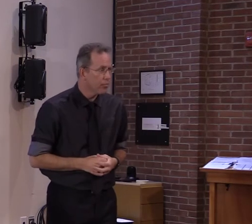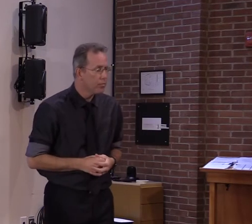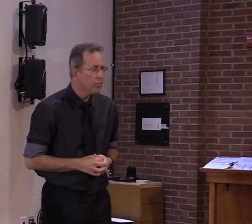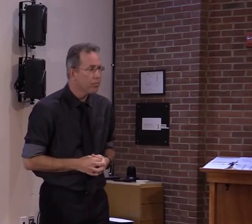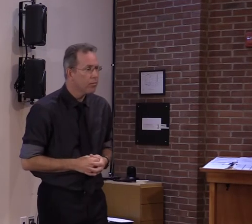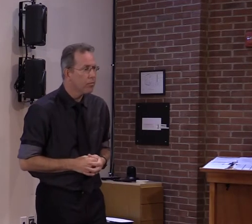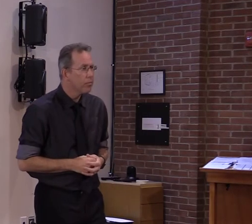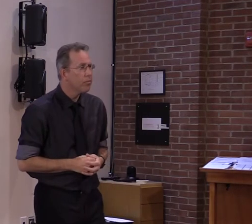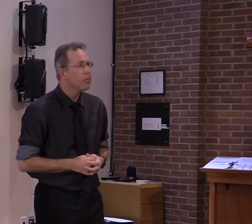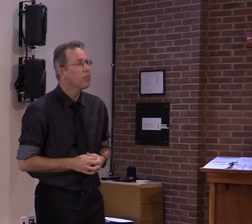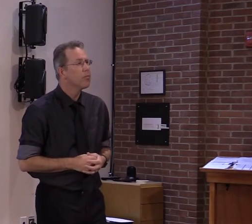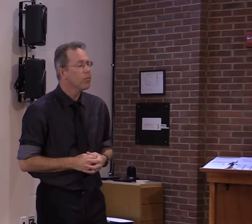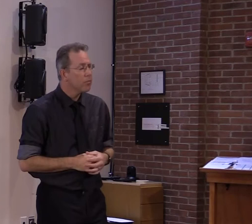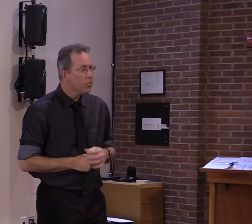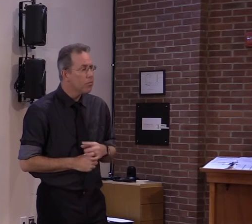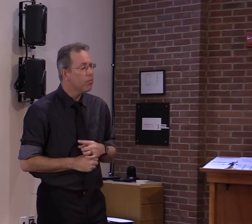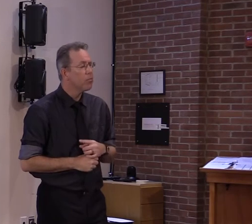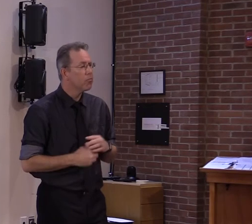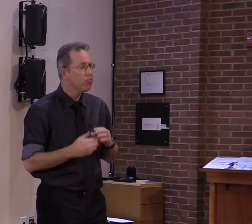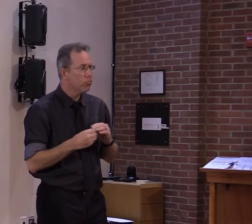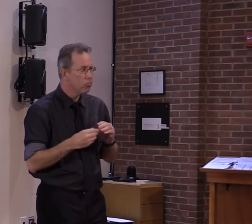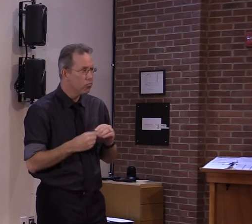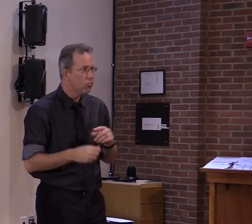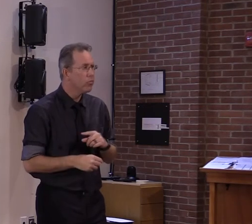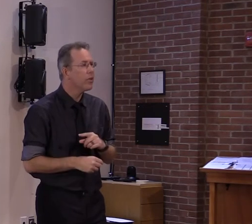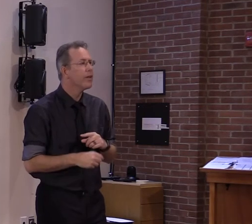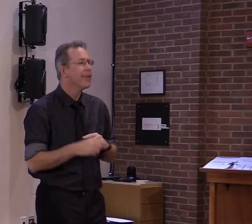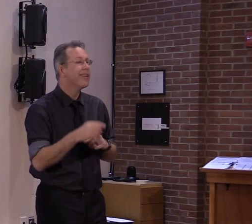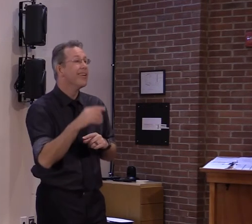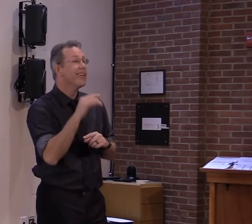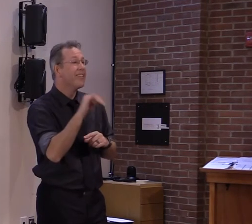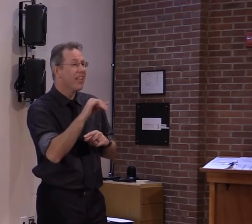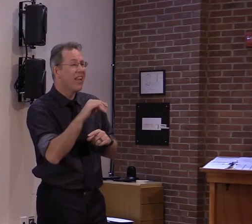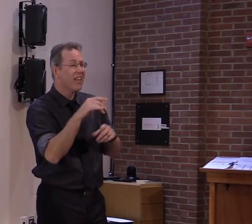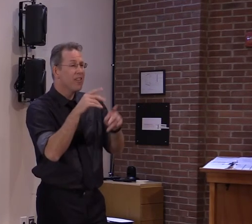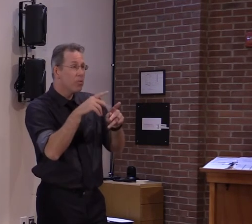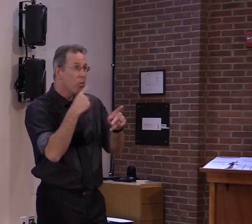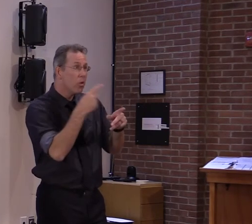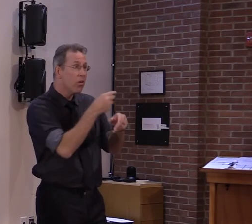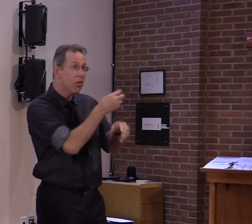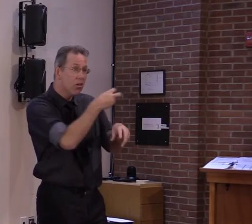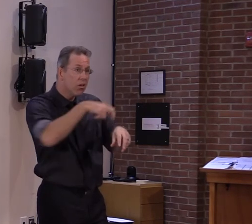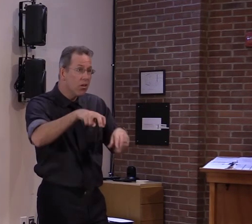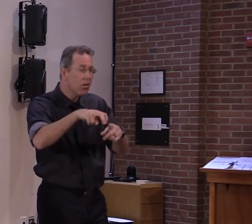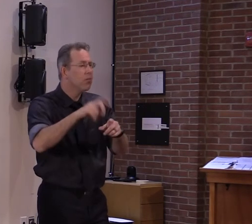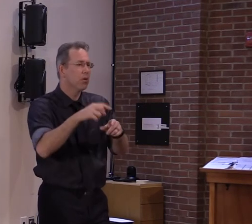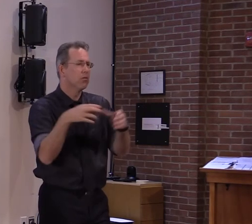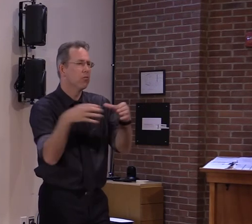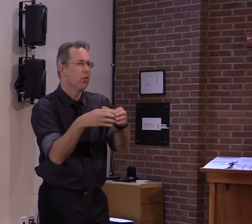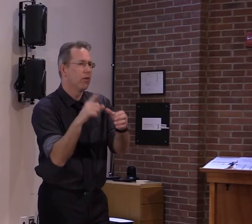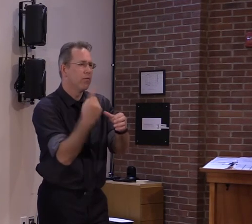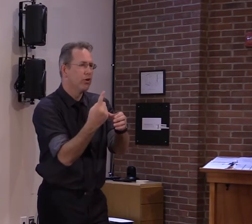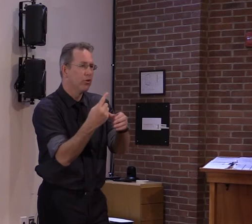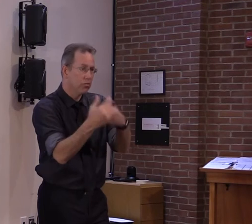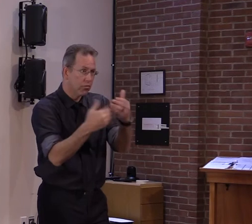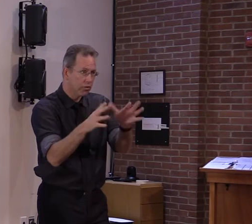There are quarantine provisions as you come back into a facility.